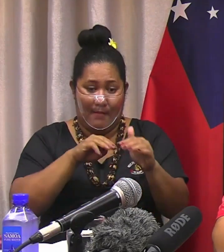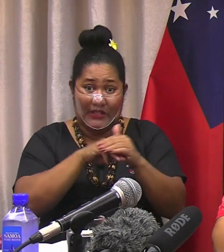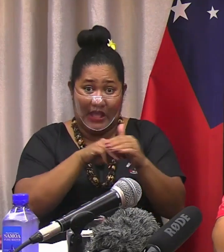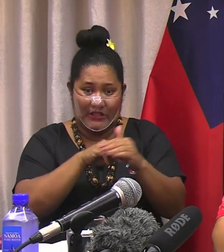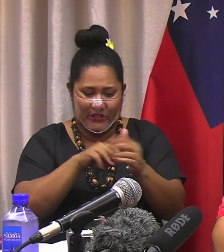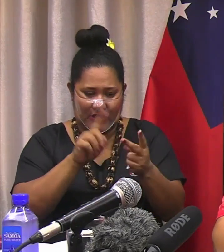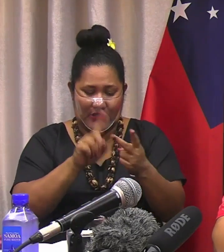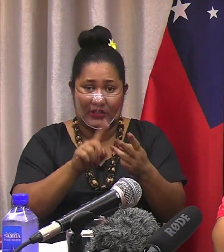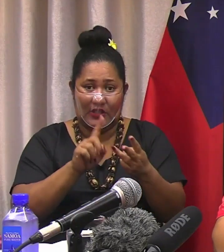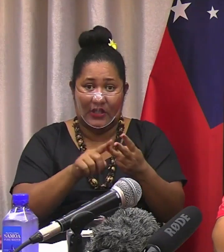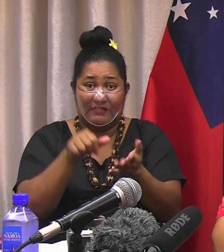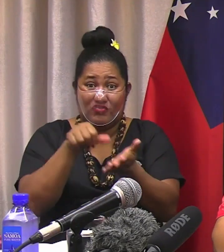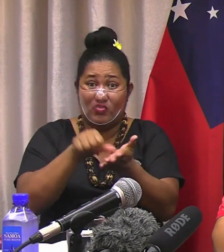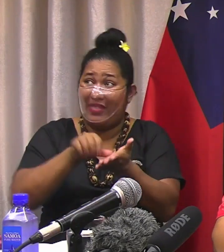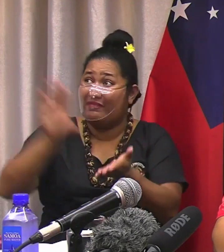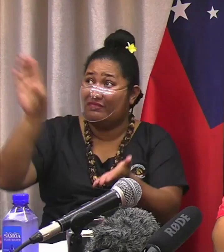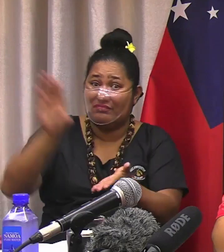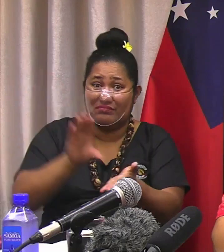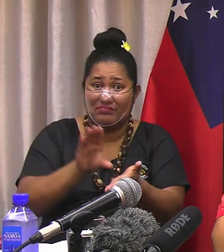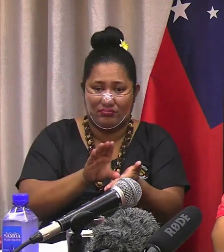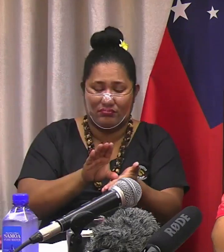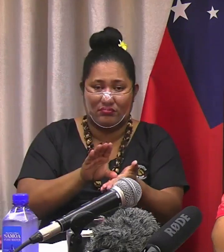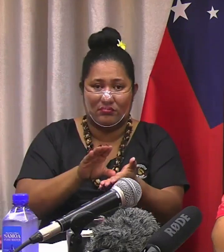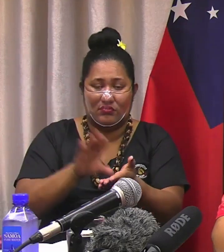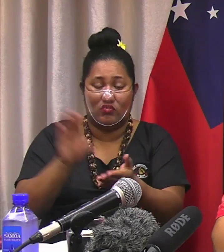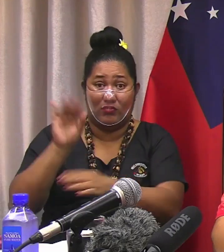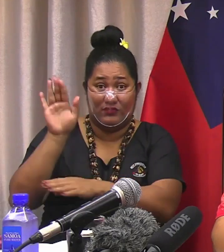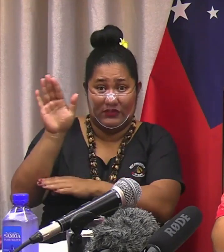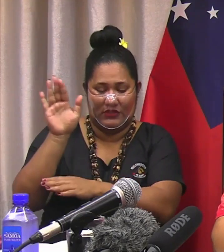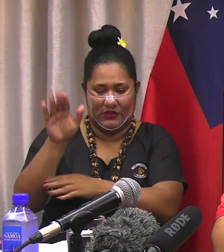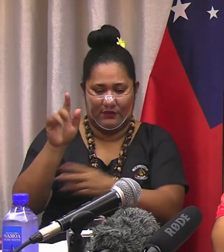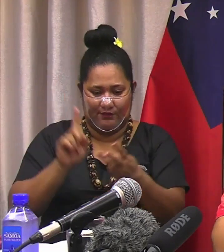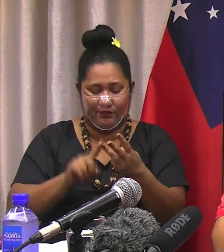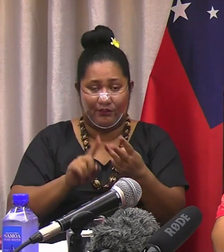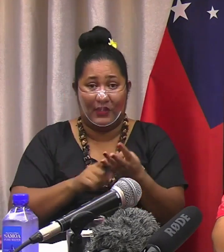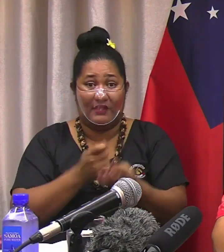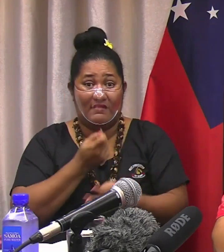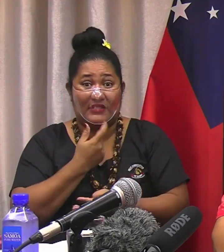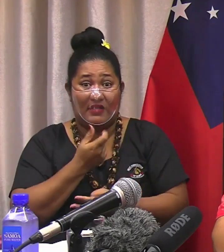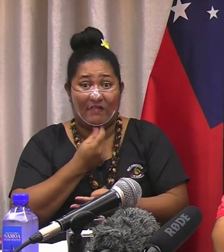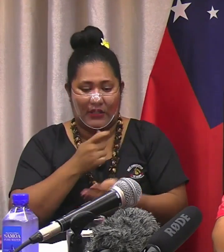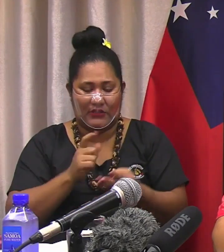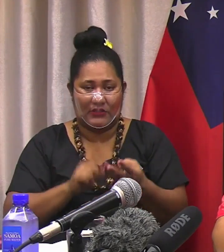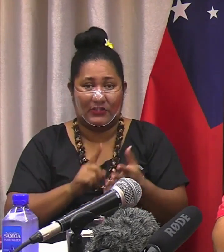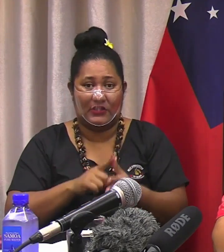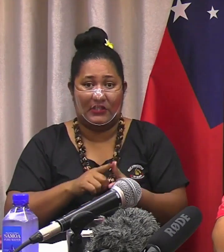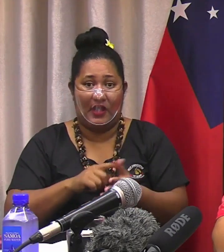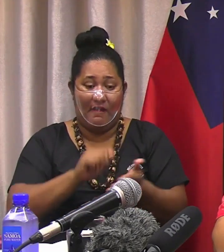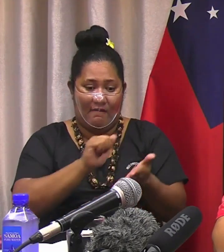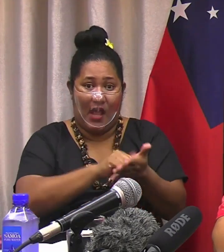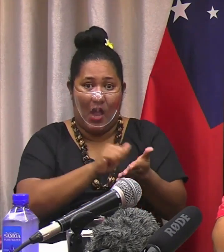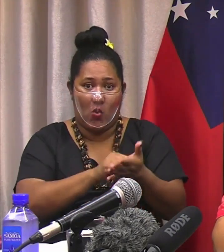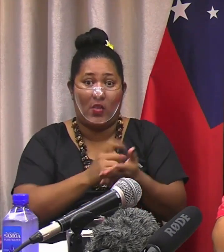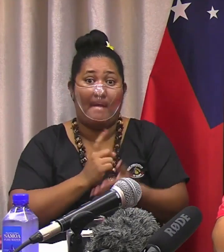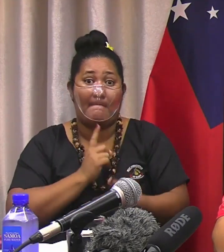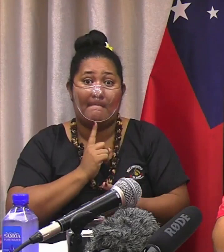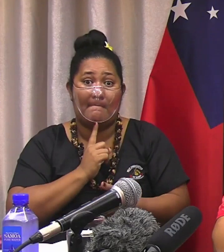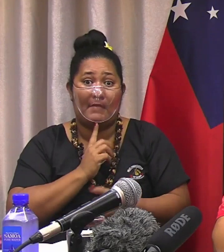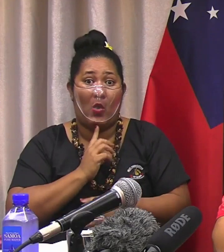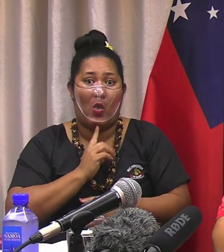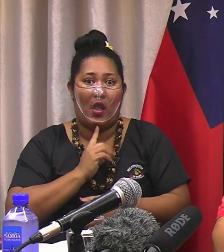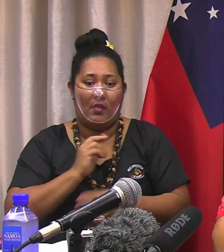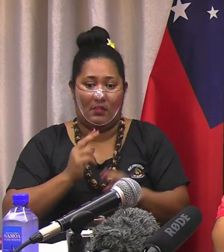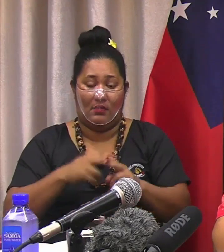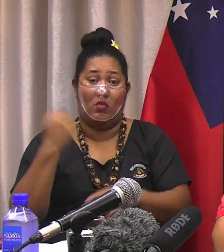ma money transfer, o fale talavai ma fale e fata wai cash power, mole